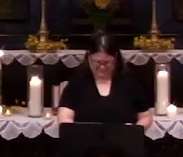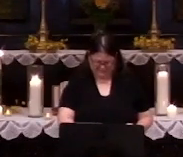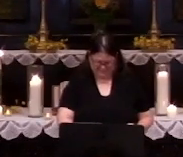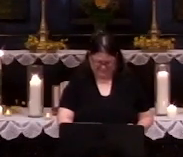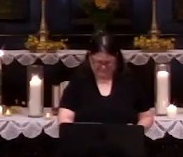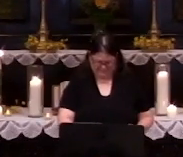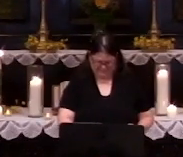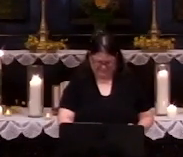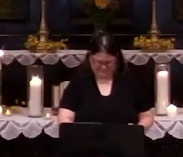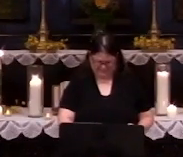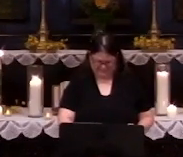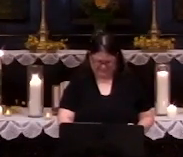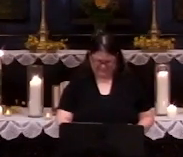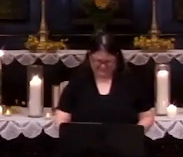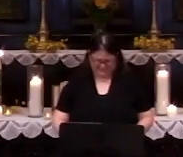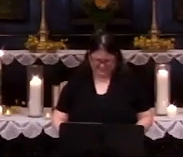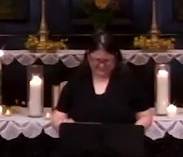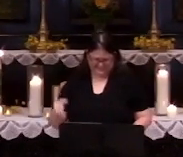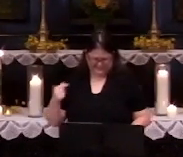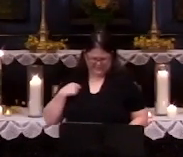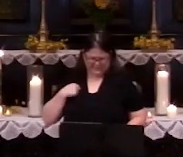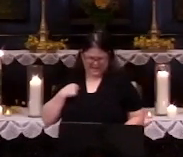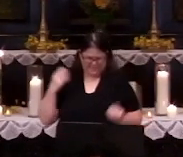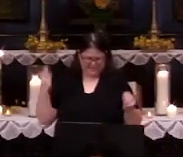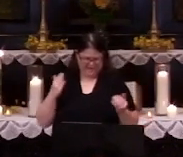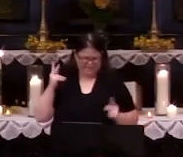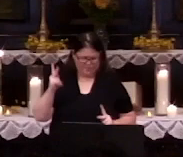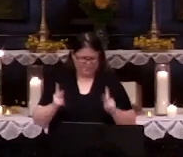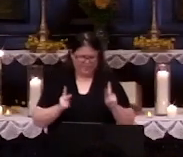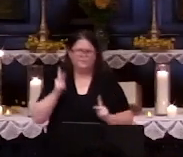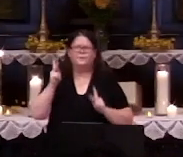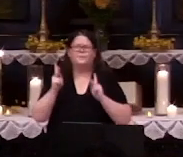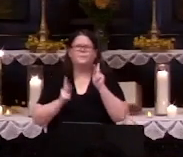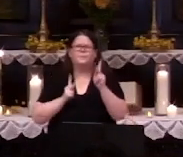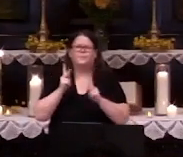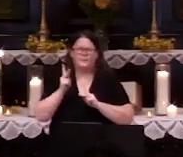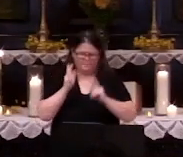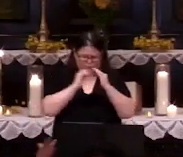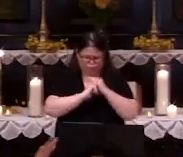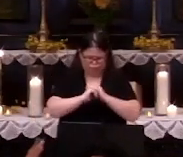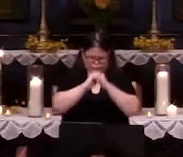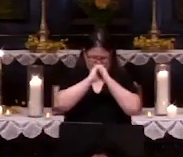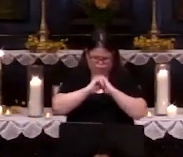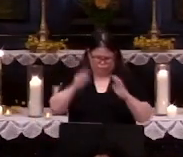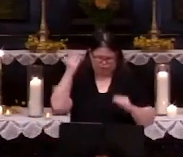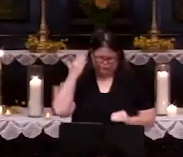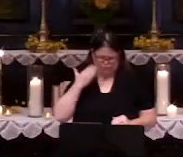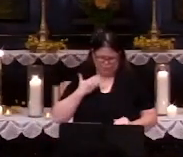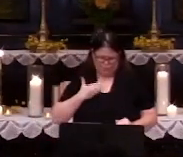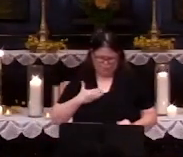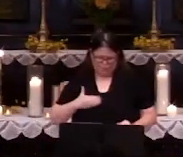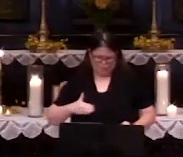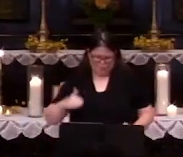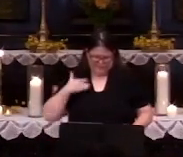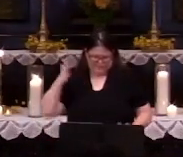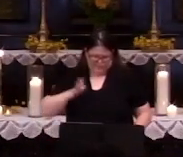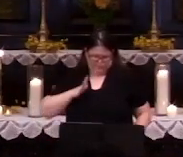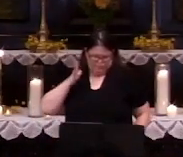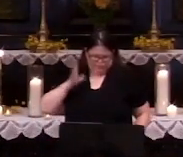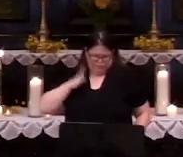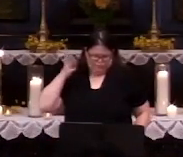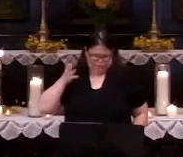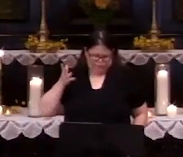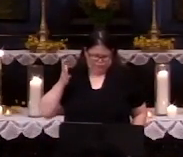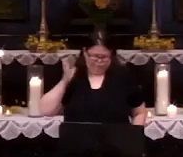the people. They need to adore me. So Christian Dior me. From my head to my toes, I need to